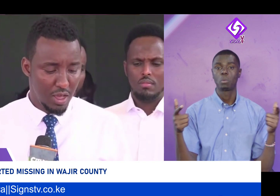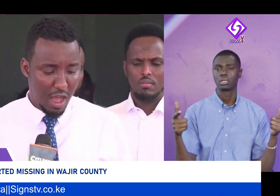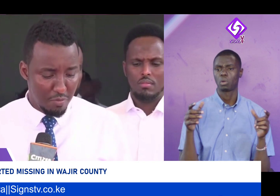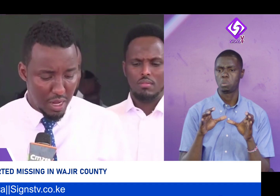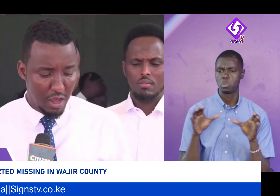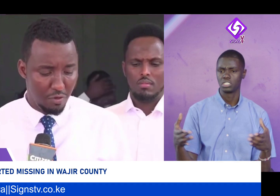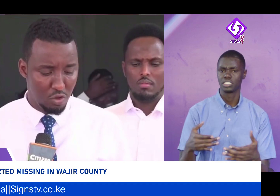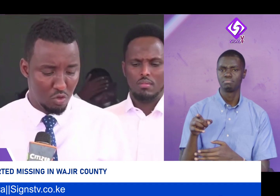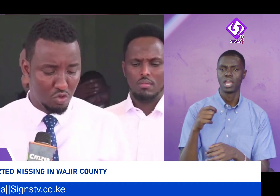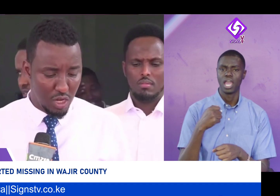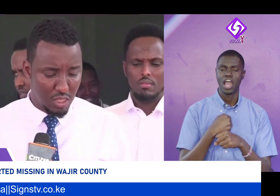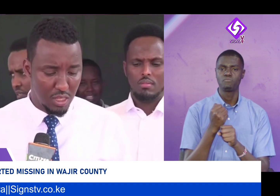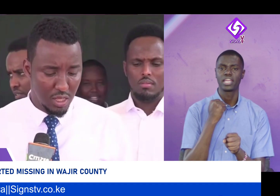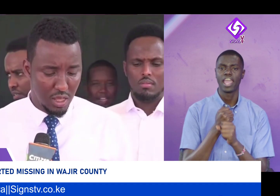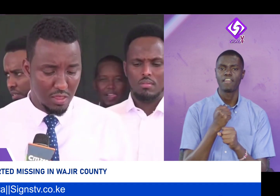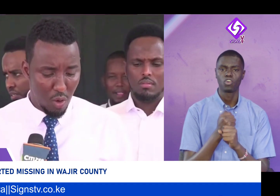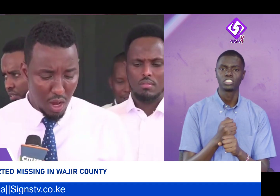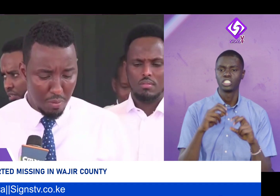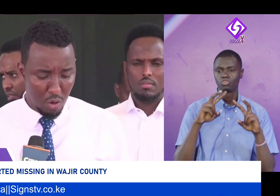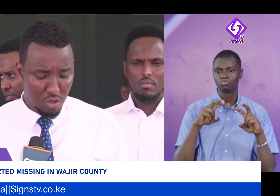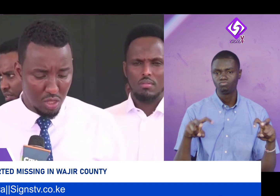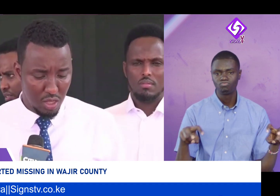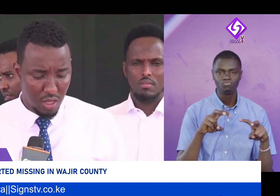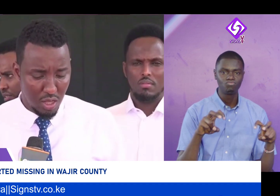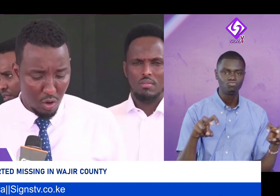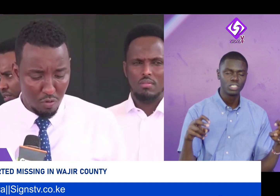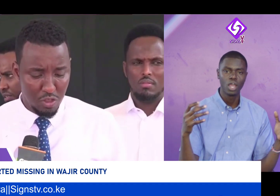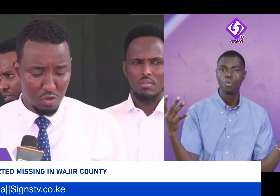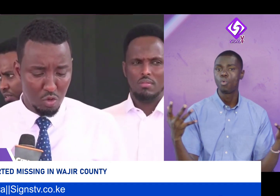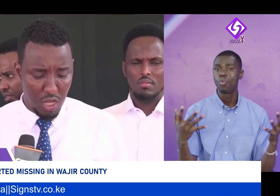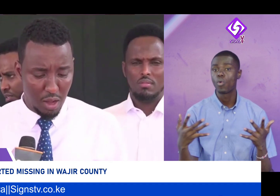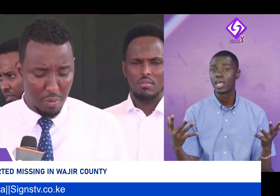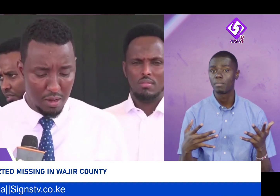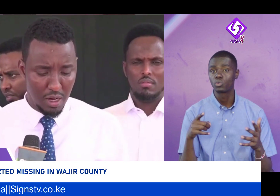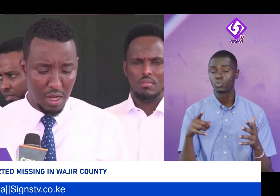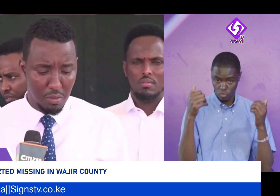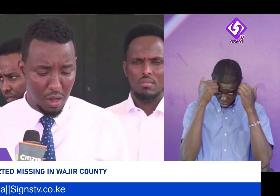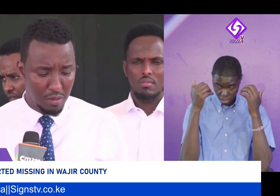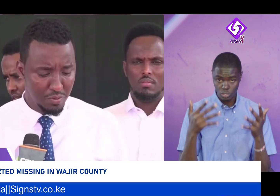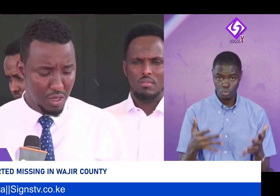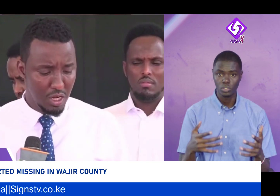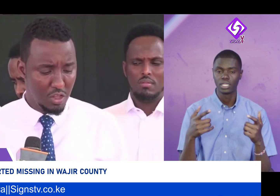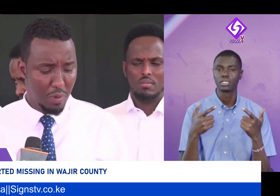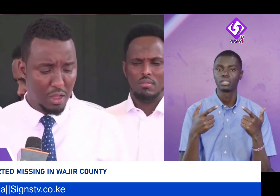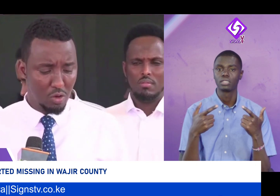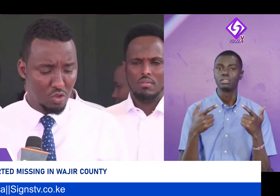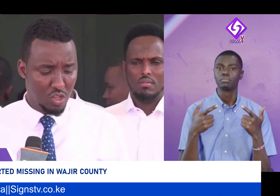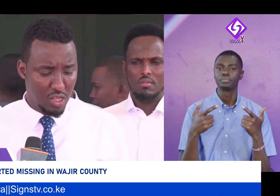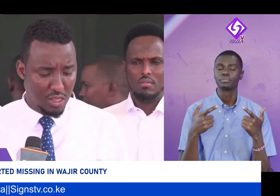have made efforts to trace the whereabouts of these two gentlemen. Regrettably, despite consistent